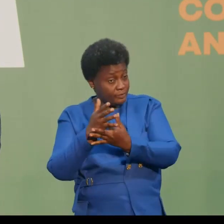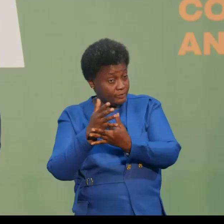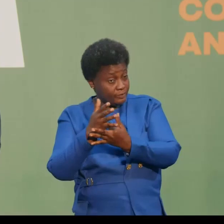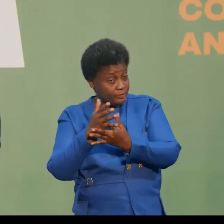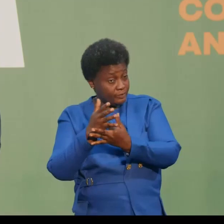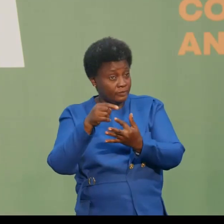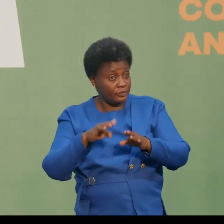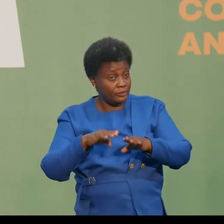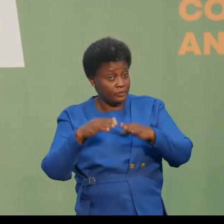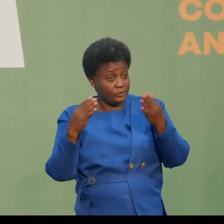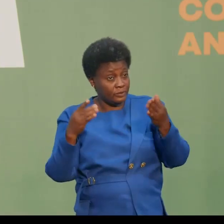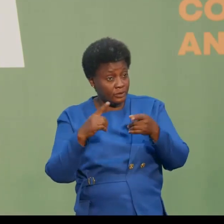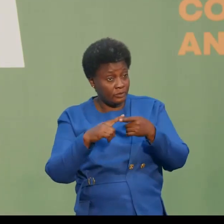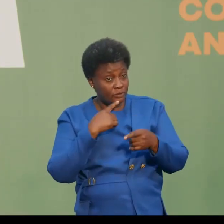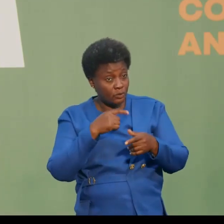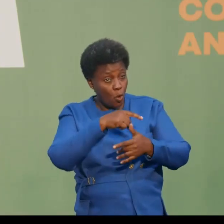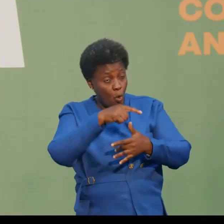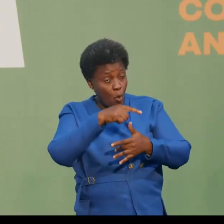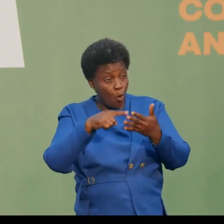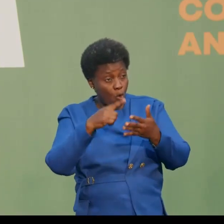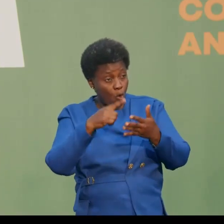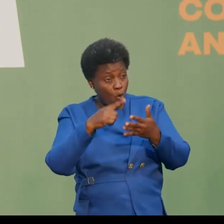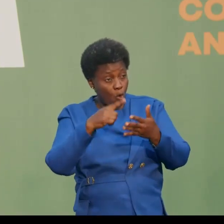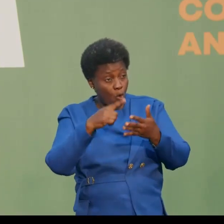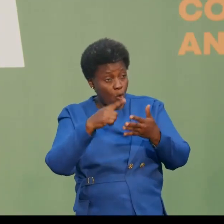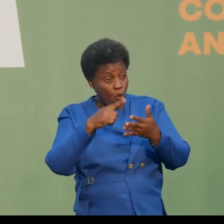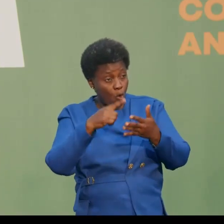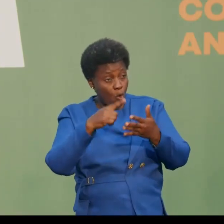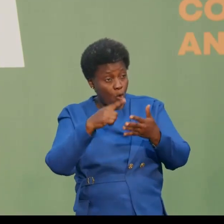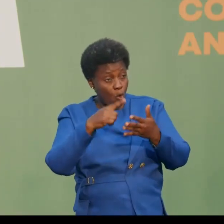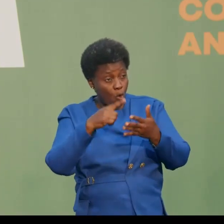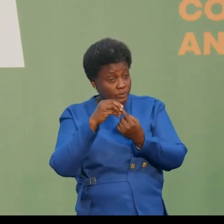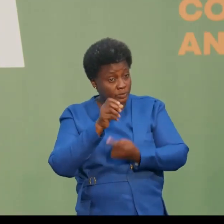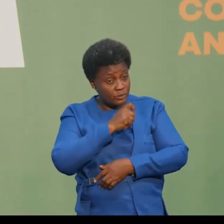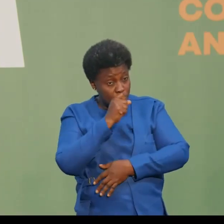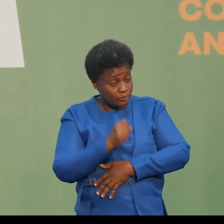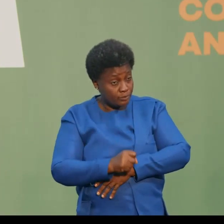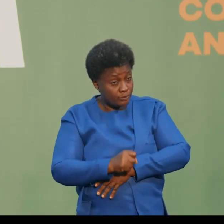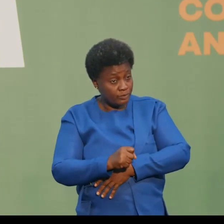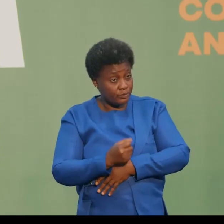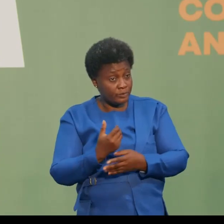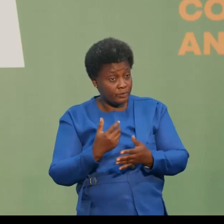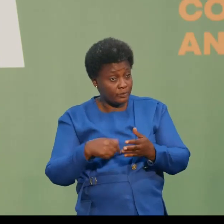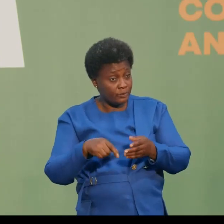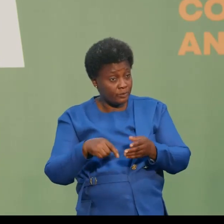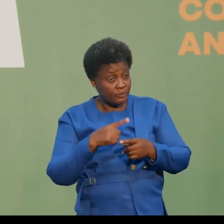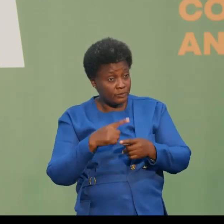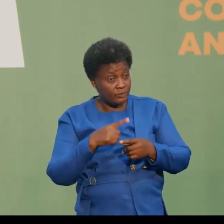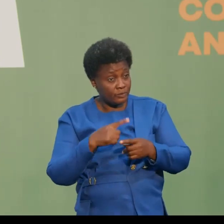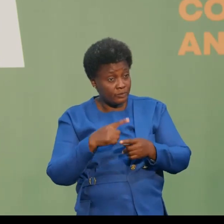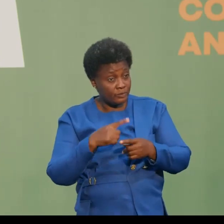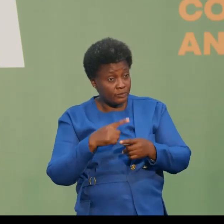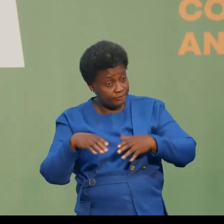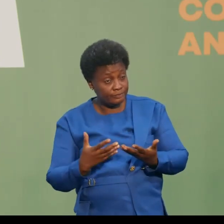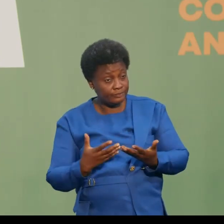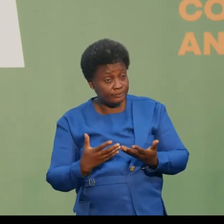pre-exposure prophylaxis, oral form, and particularly injectable cabotegravir long-acting